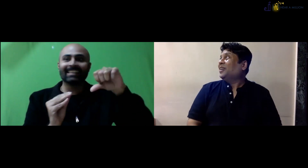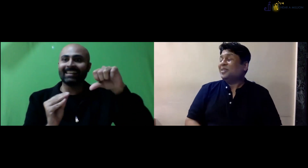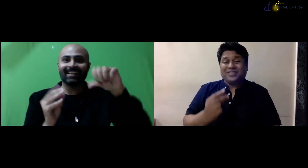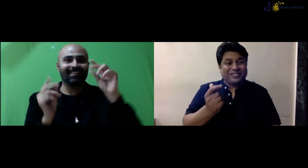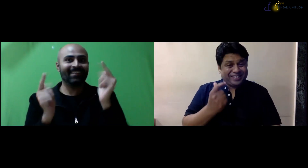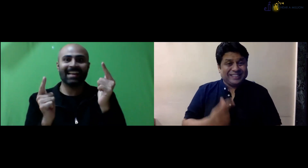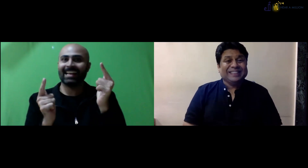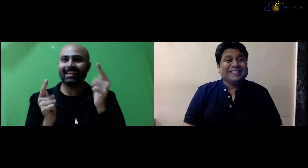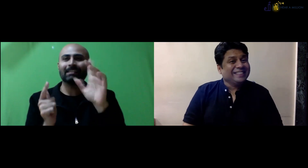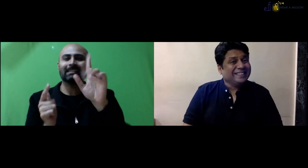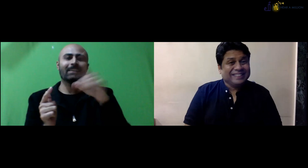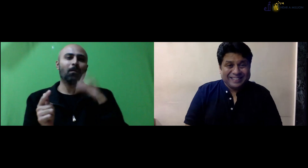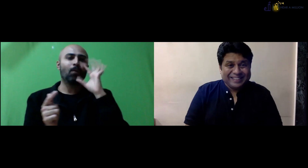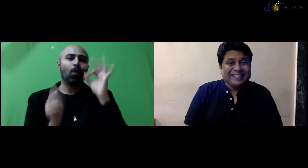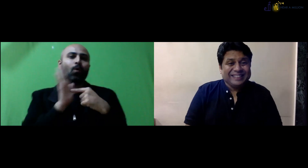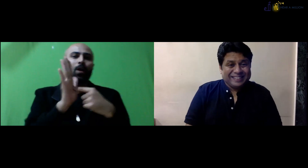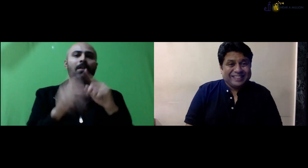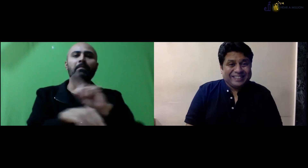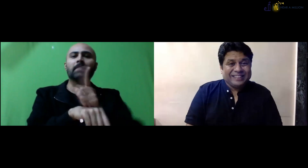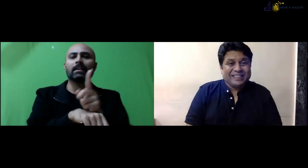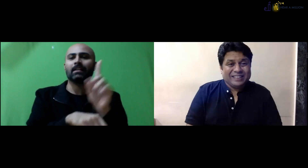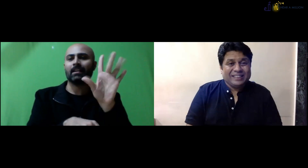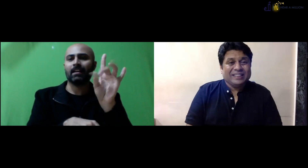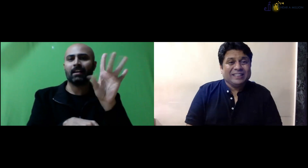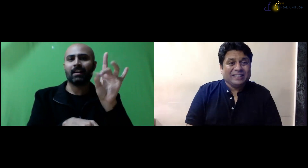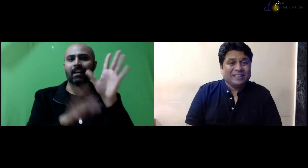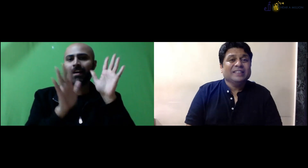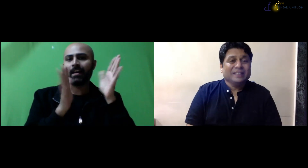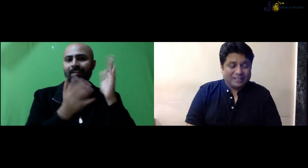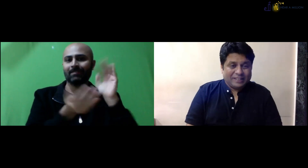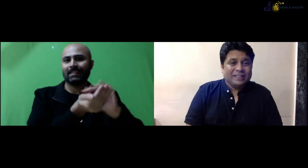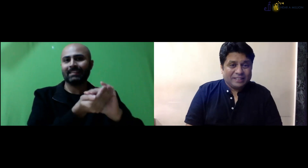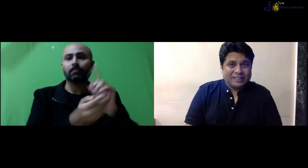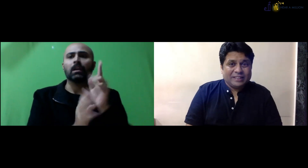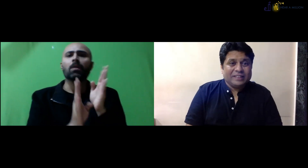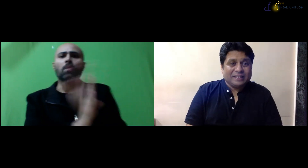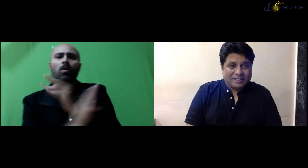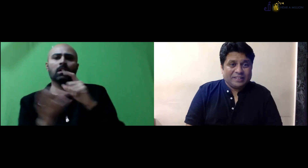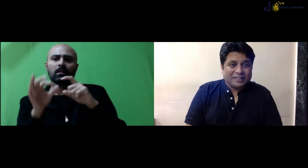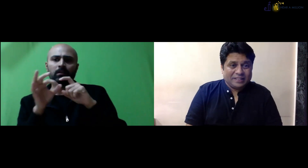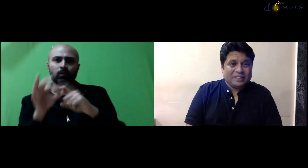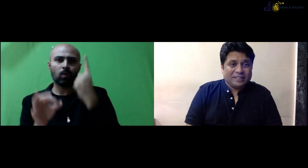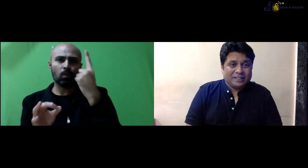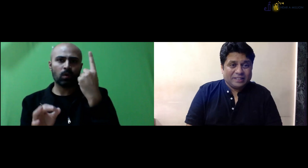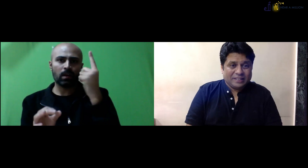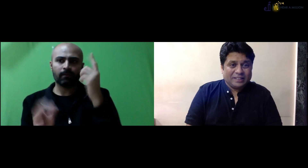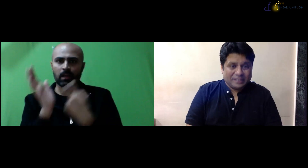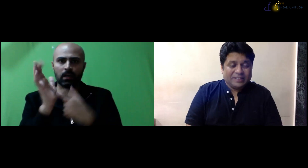because it's already almost 9 and I didn't even realize. But it's important that, we stretch it to 15